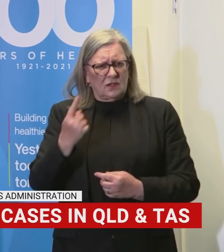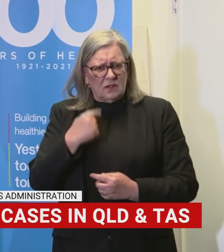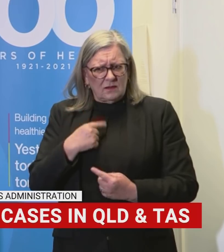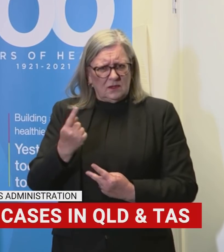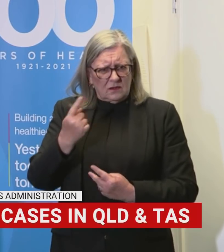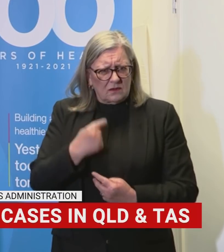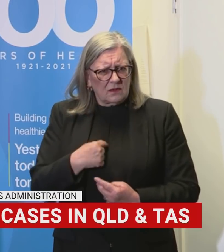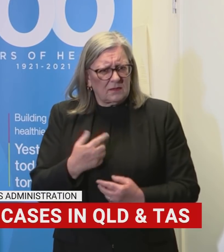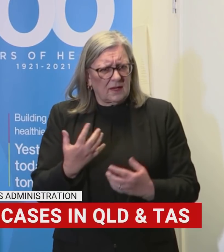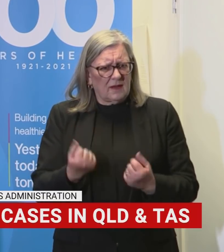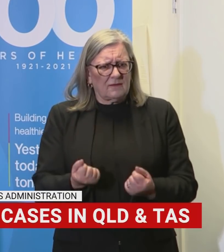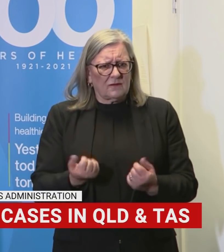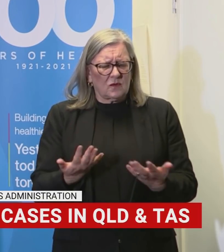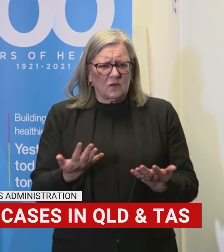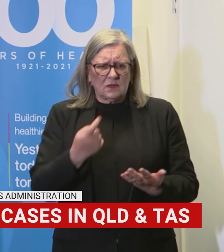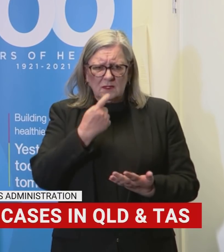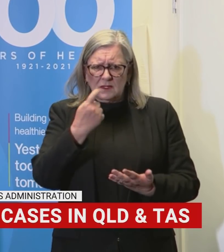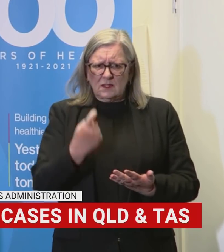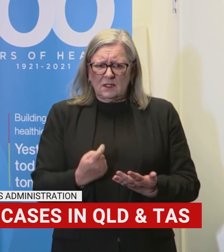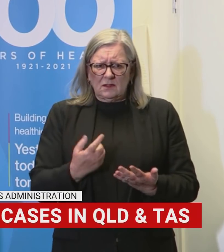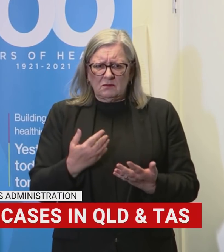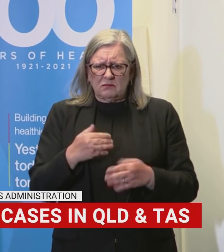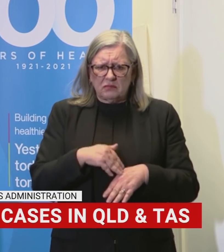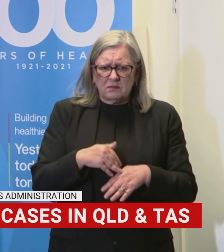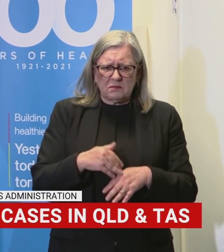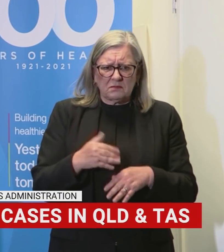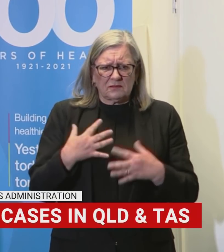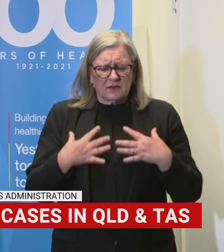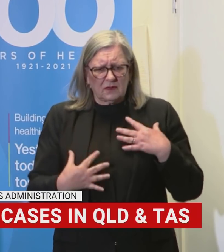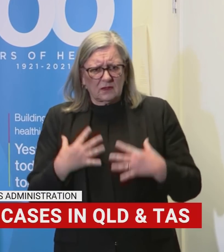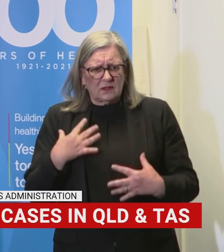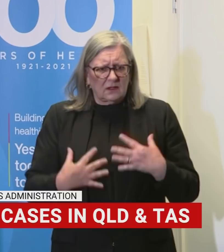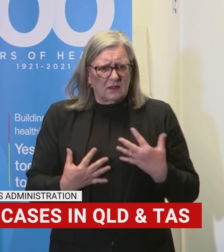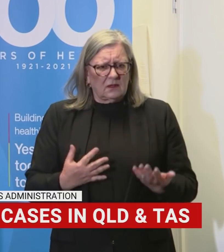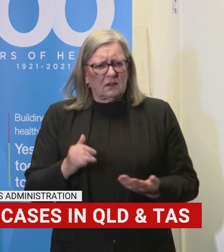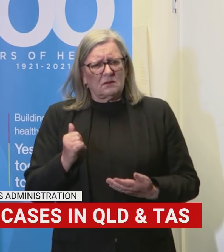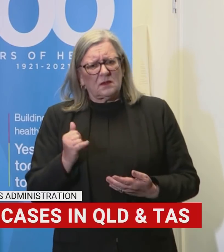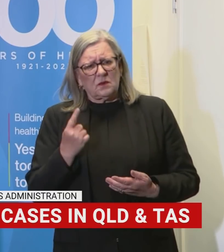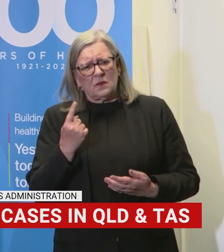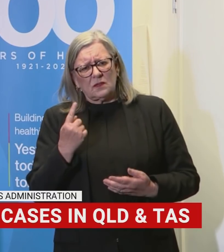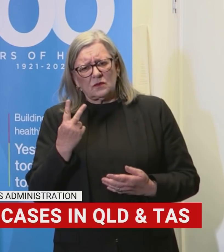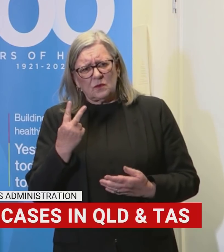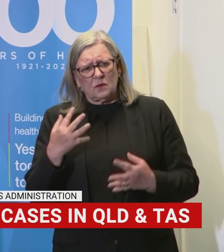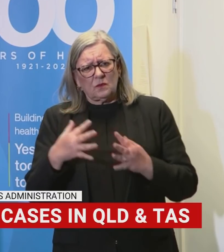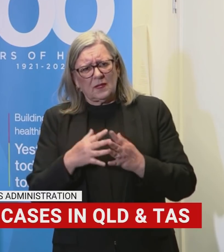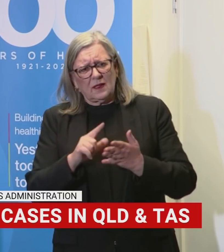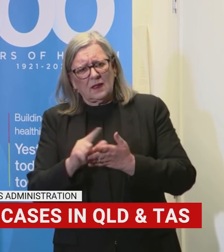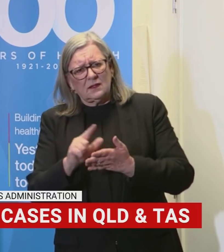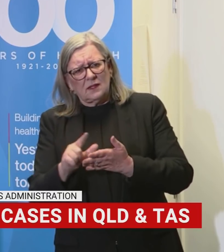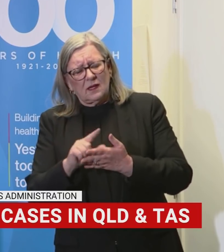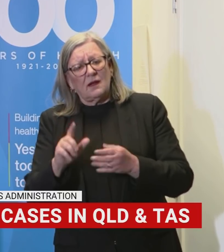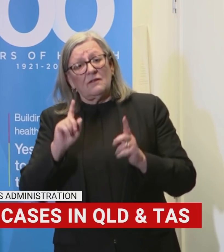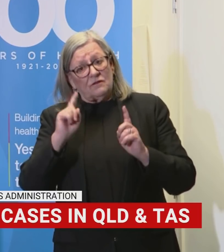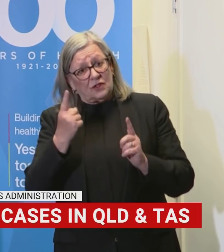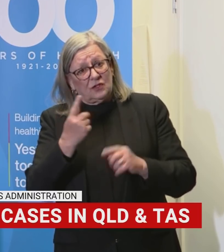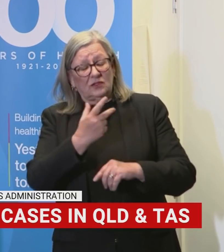medical problems and at the same time, a week or 2 or 3 earlier, they've had 1 or 2 of the vaccines, either